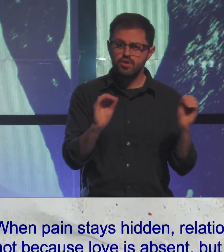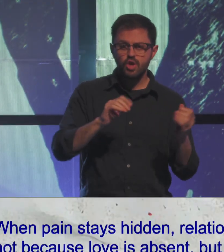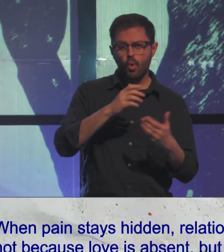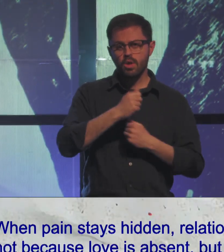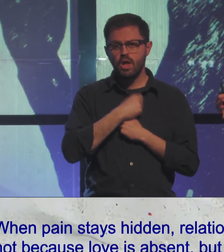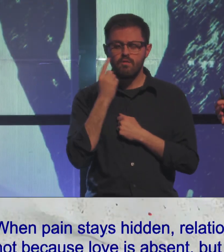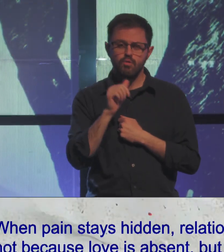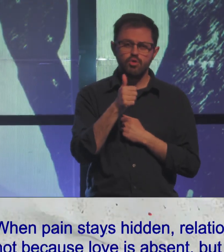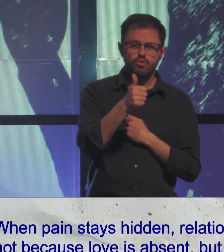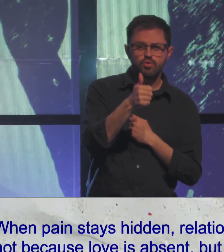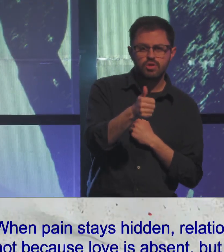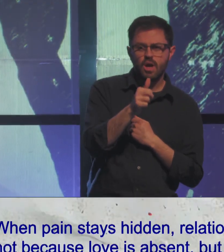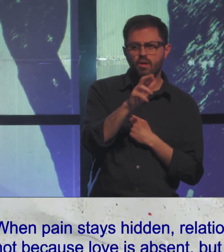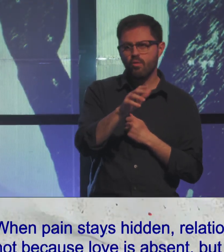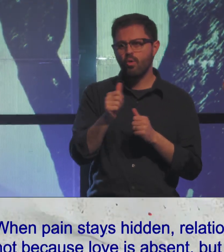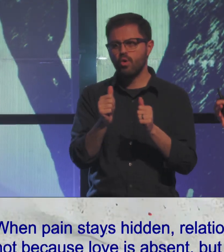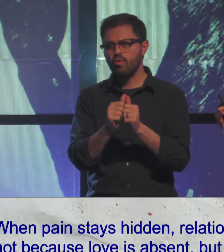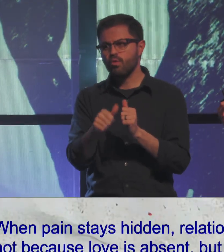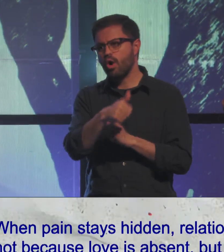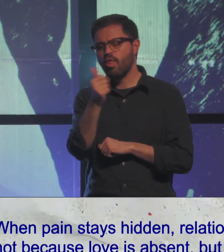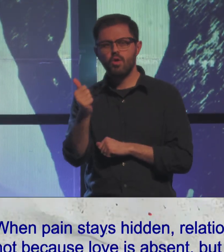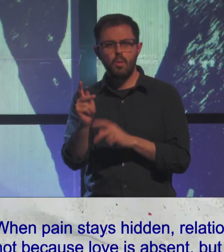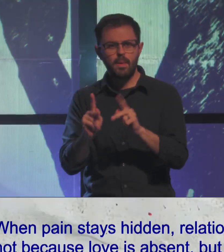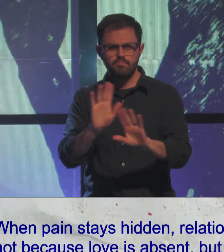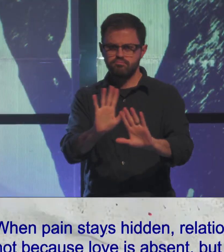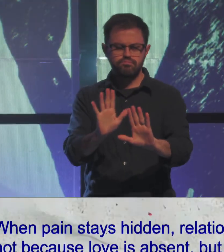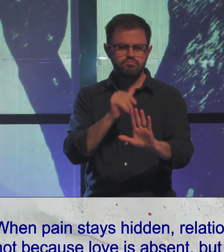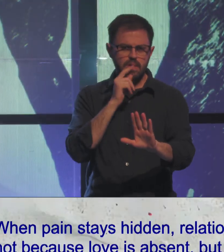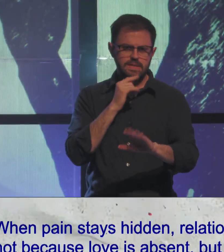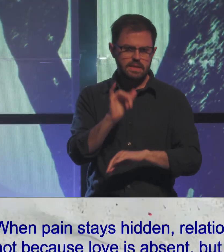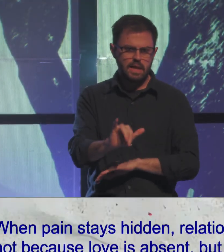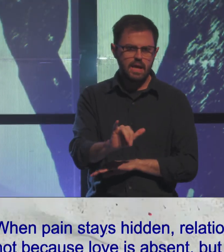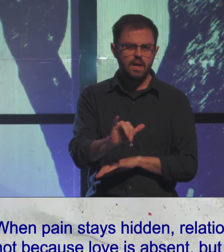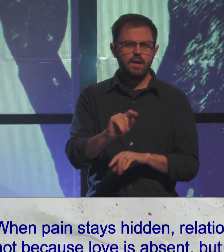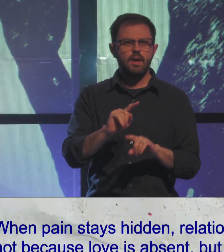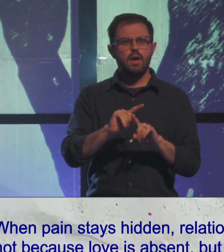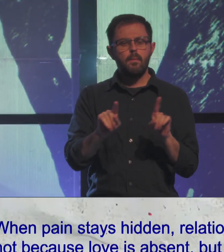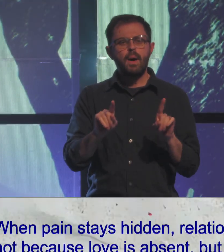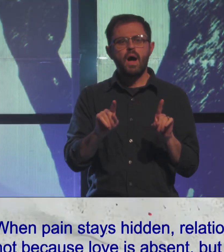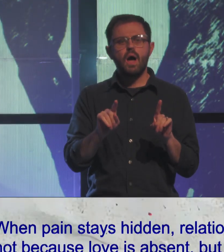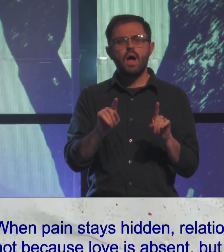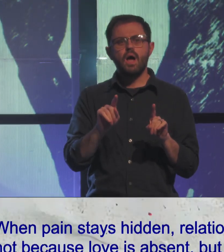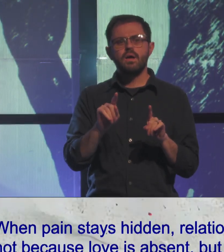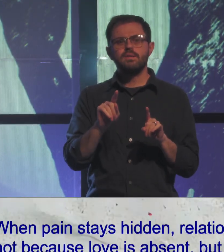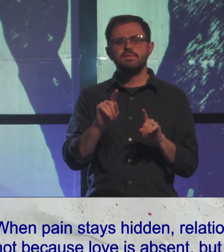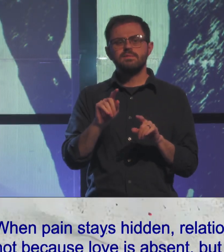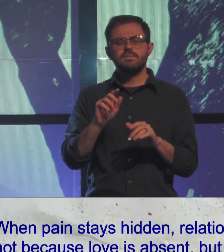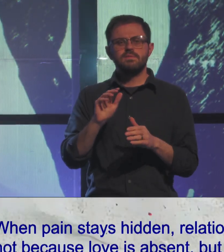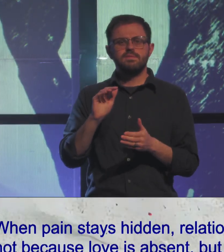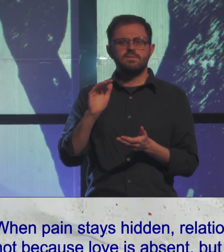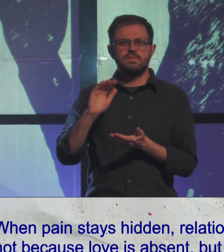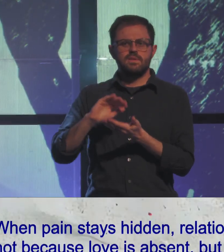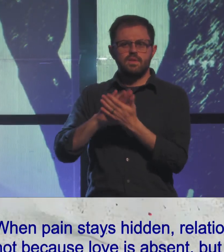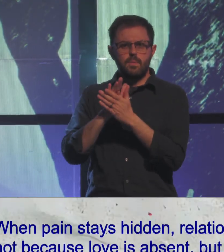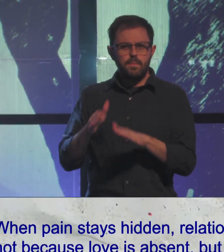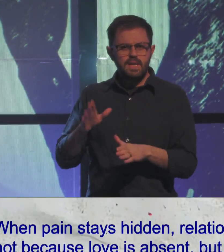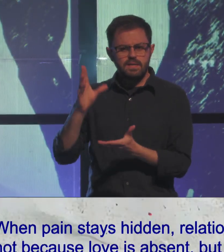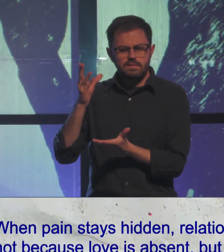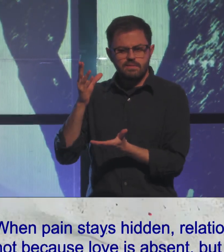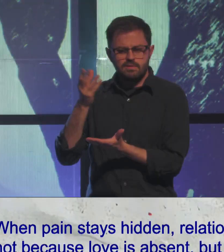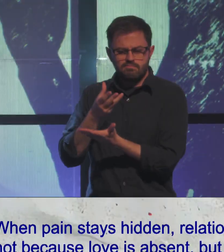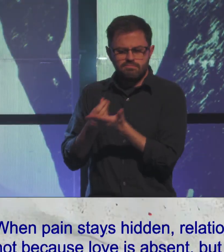or because you're of you and your friend, your partner. But it is losing peace, not because love is absent, but